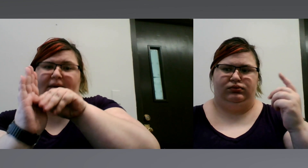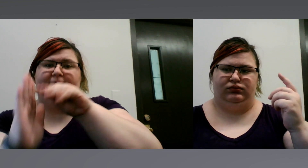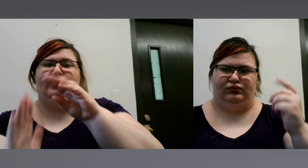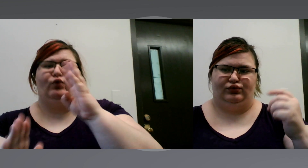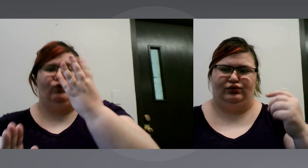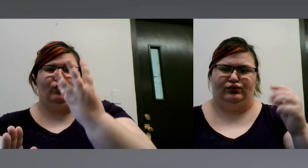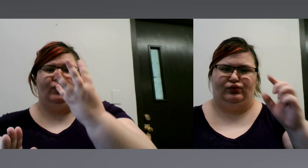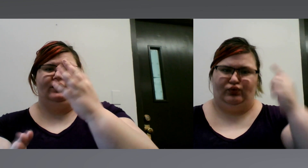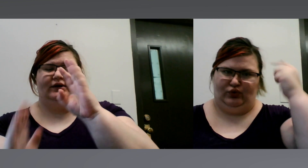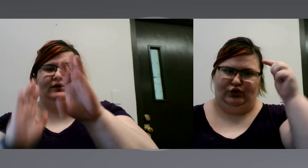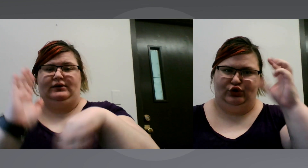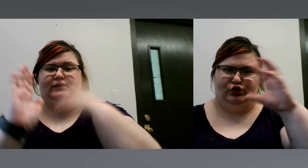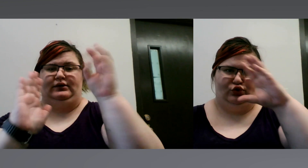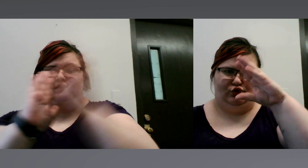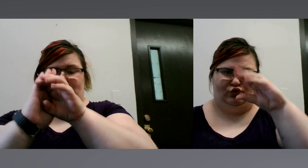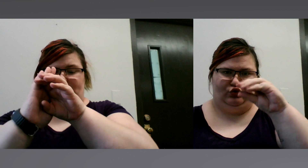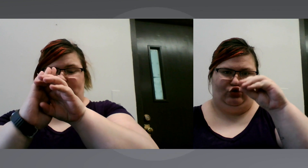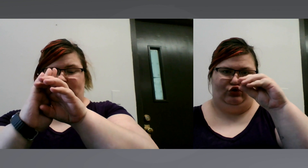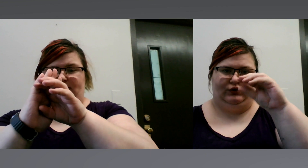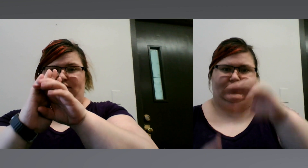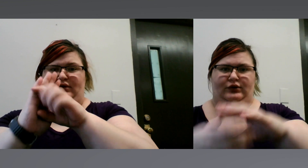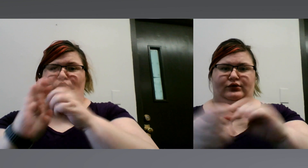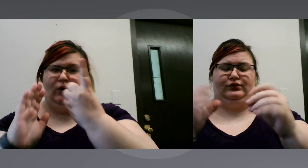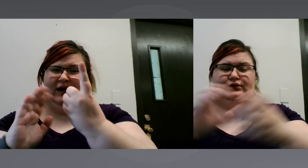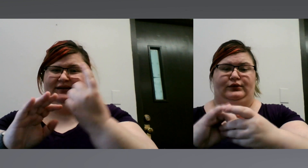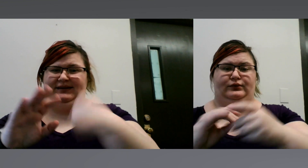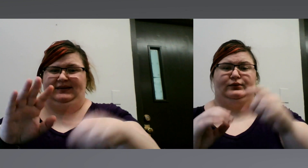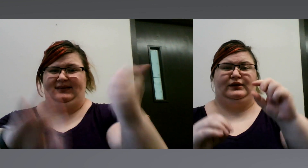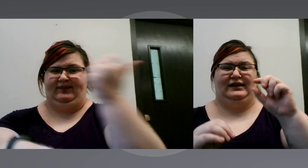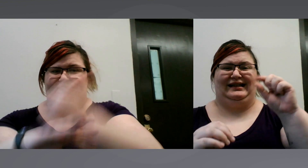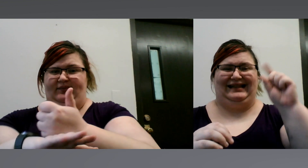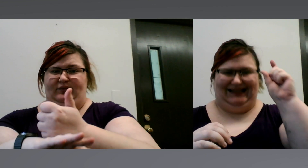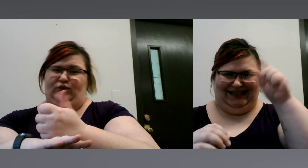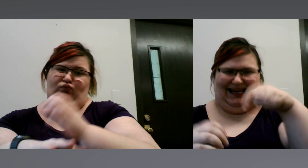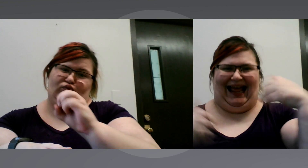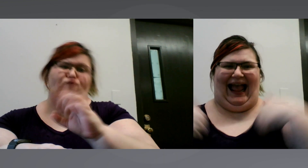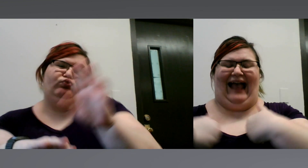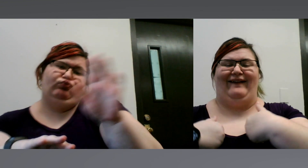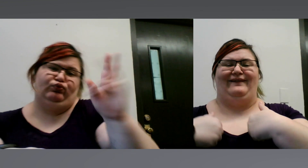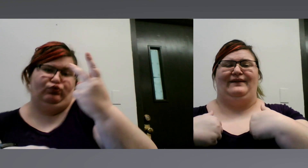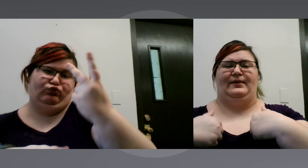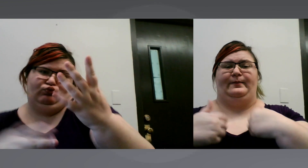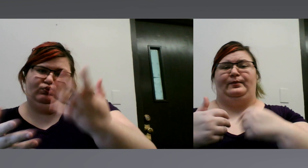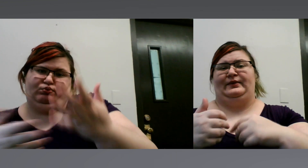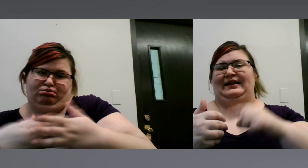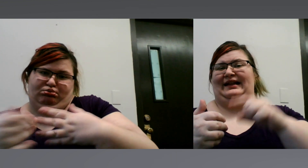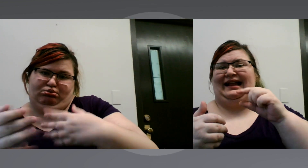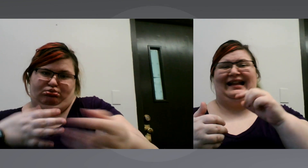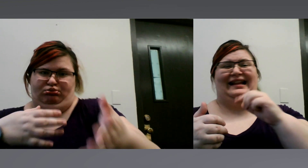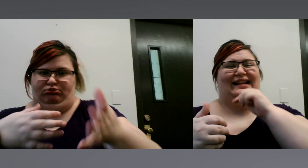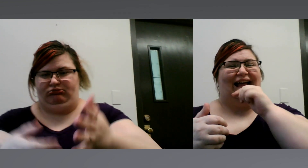Let's take a look at this example of a short story.